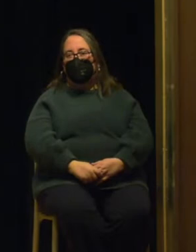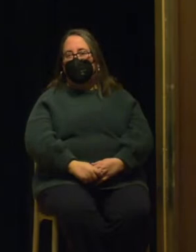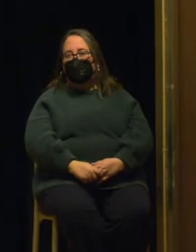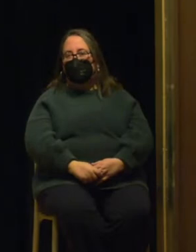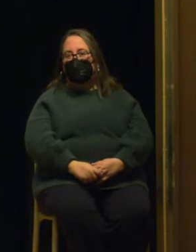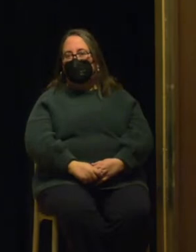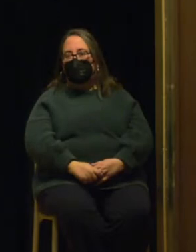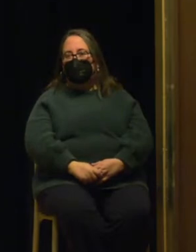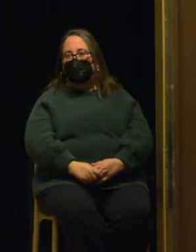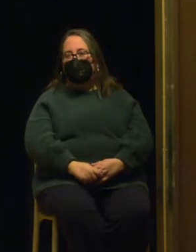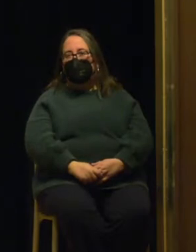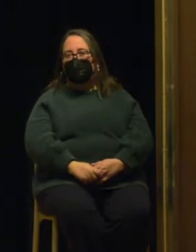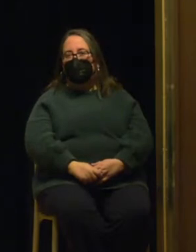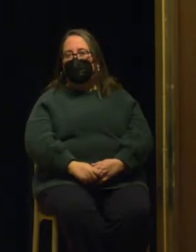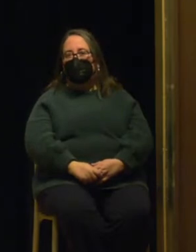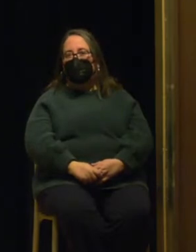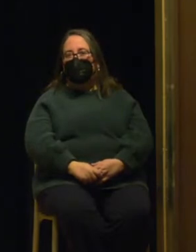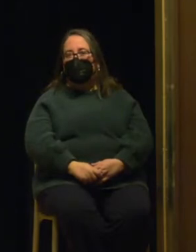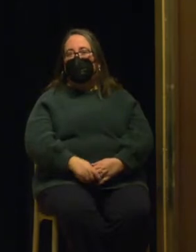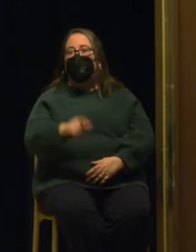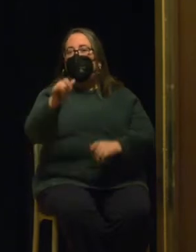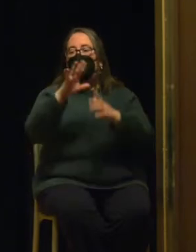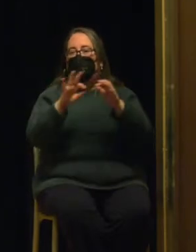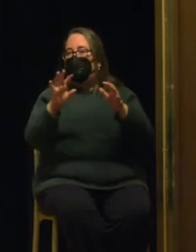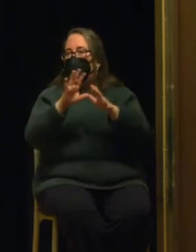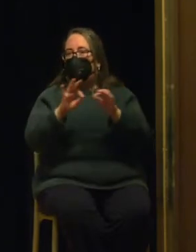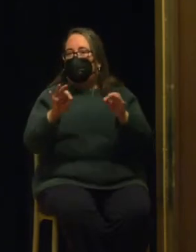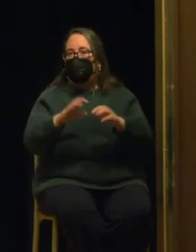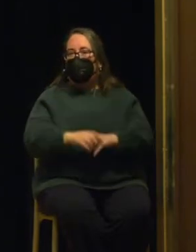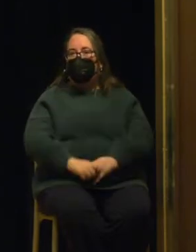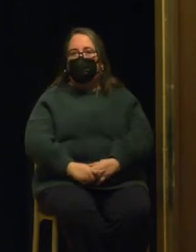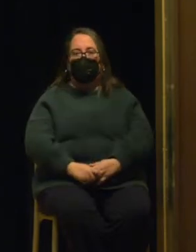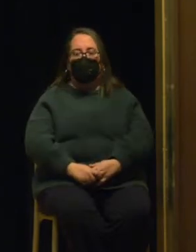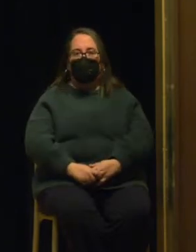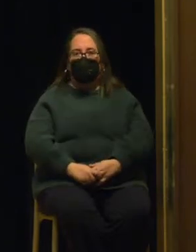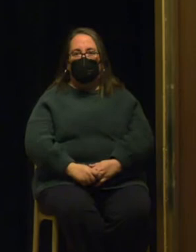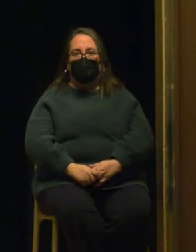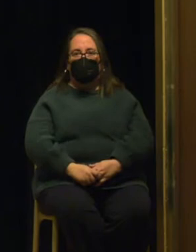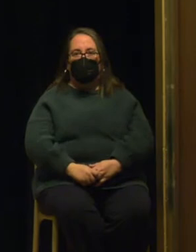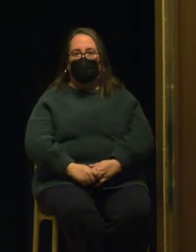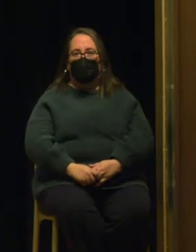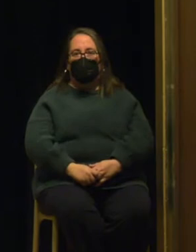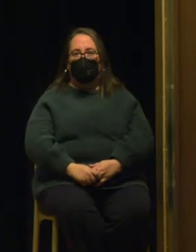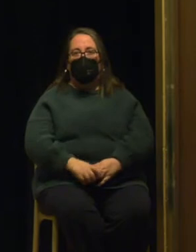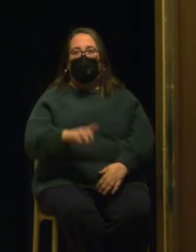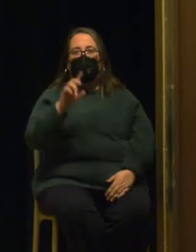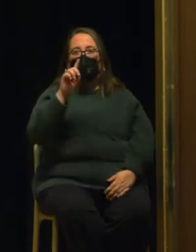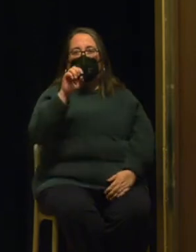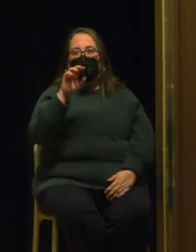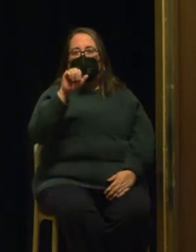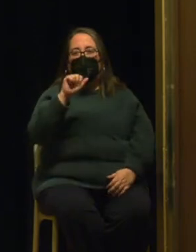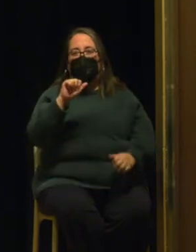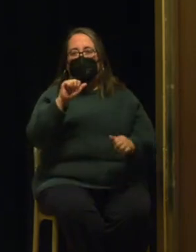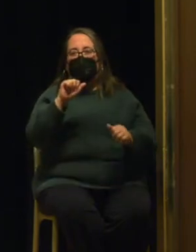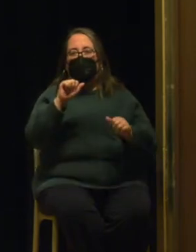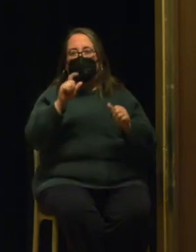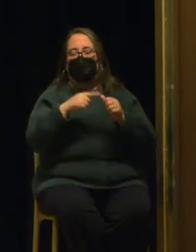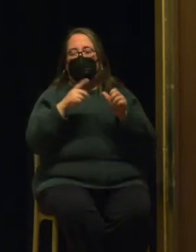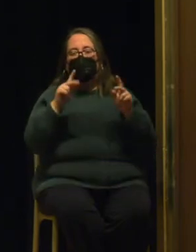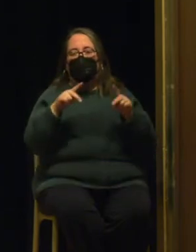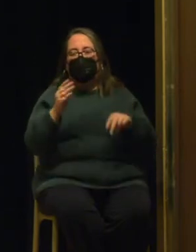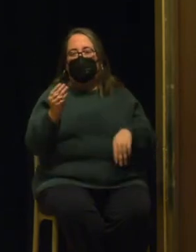tonight. And whether he lives, oh. To your point, Debra, first of all, the person who gave me